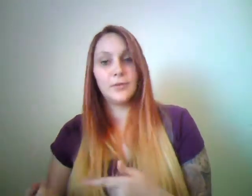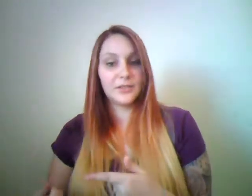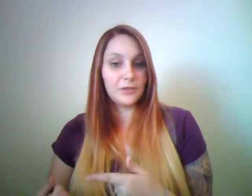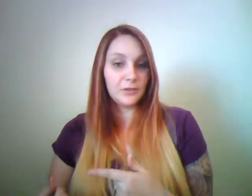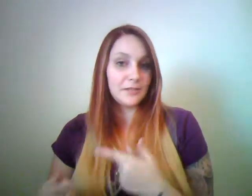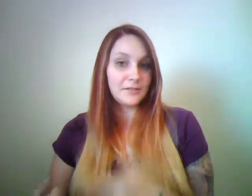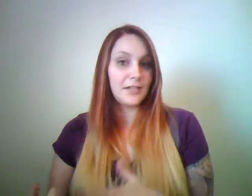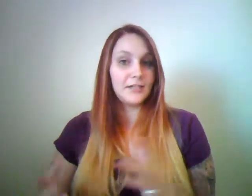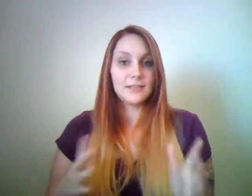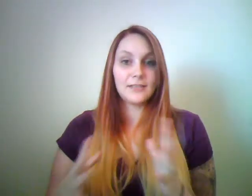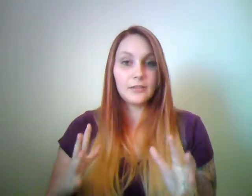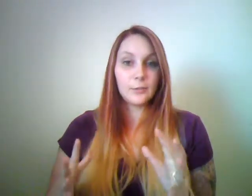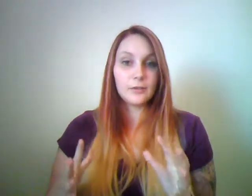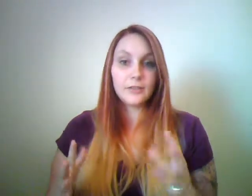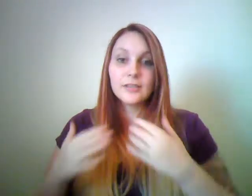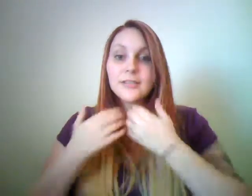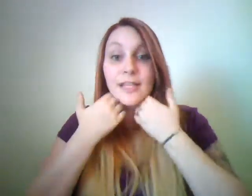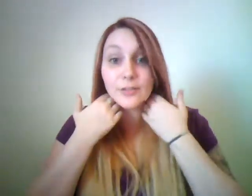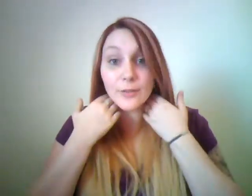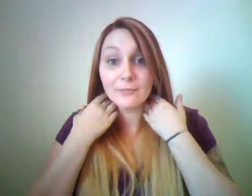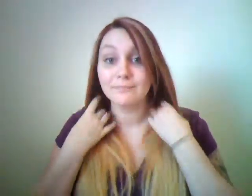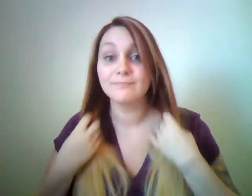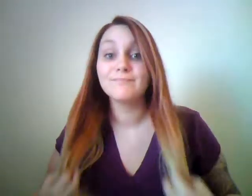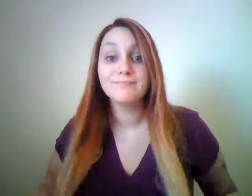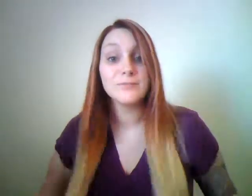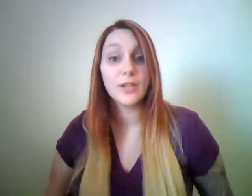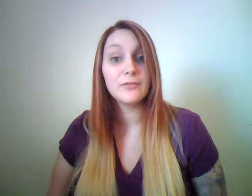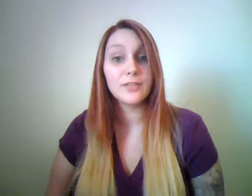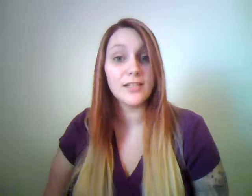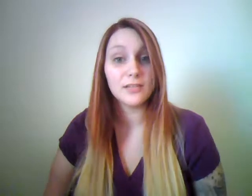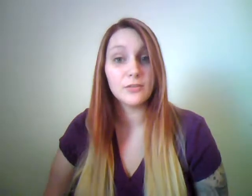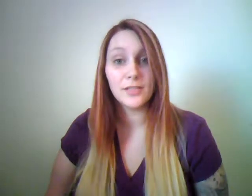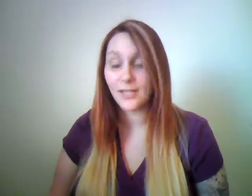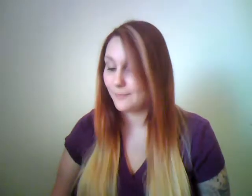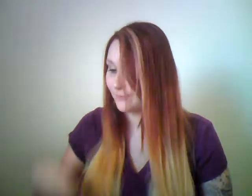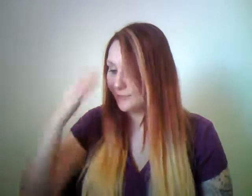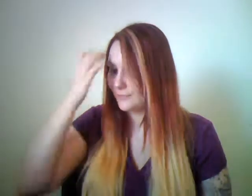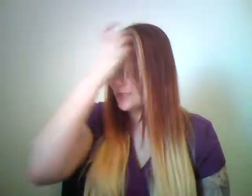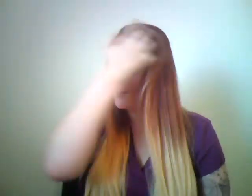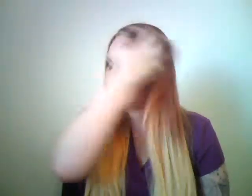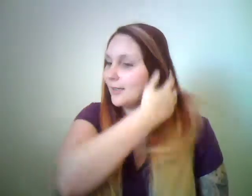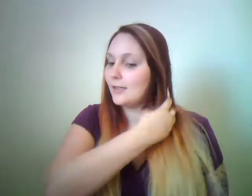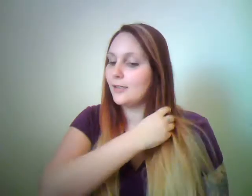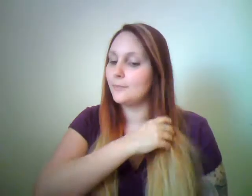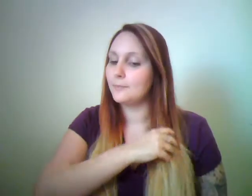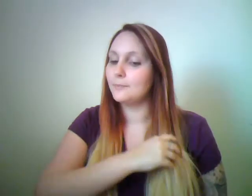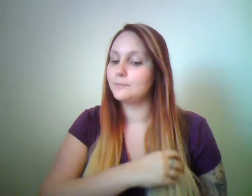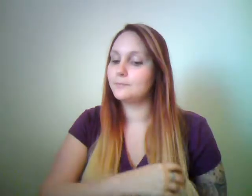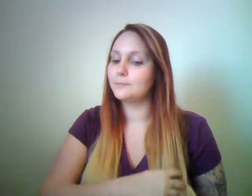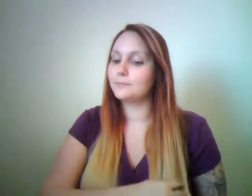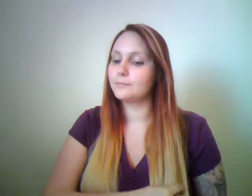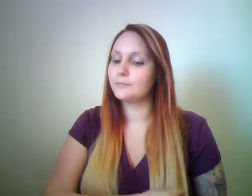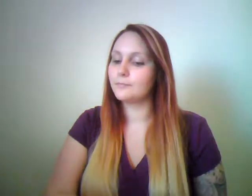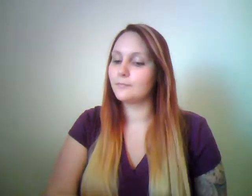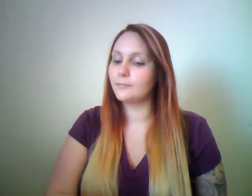you're not signing exactly with the lyrics, and that's okay. It's okay for it to take a little bit of time.